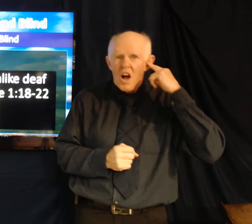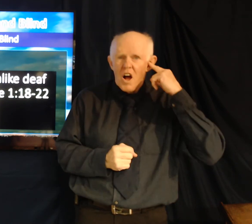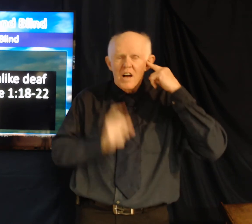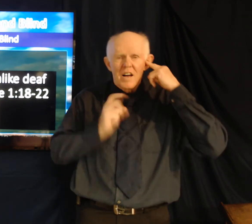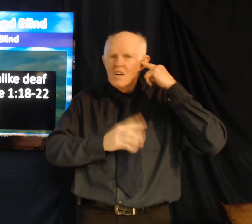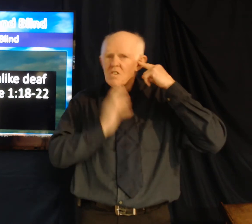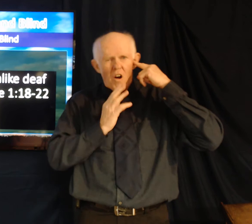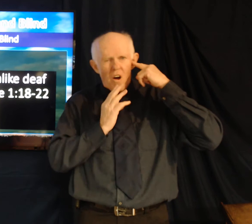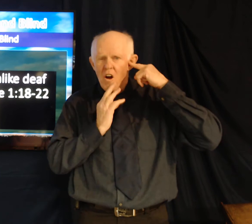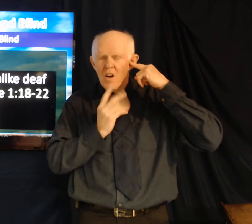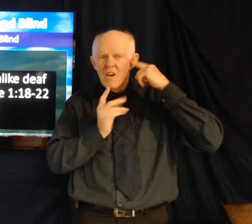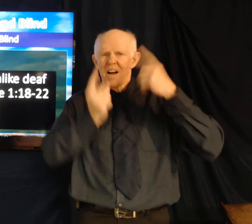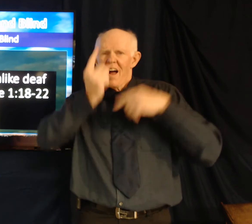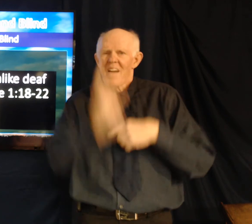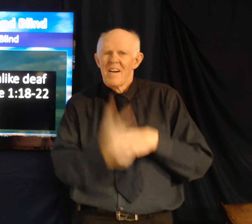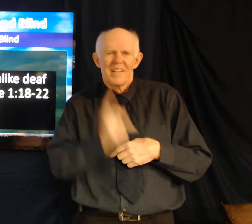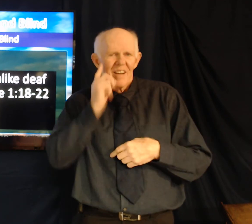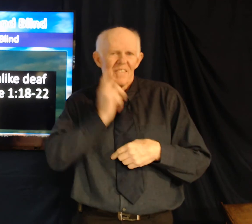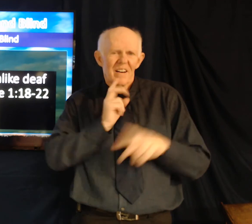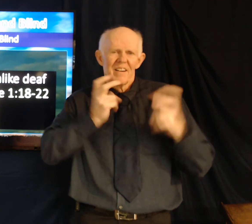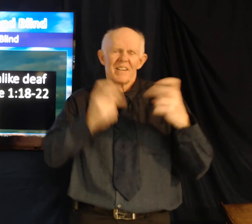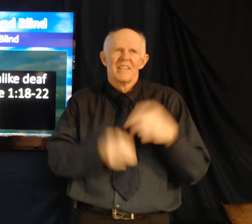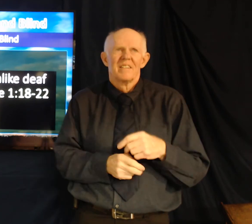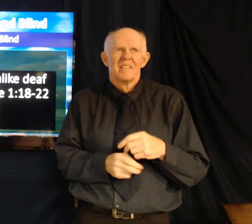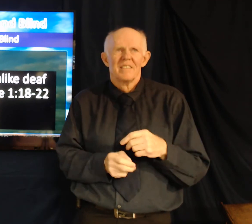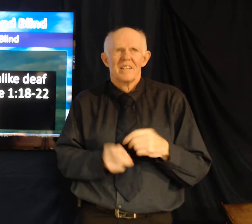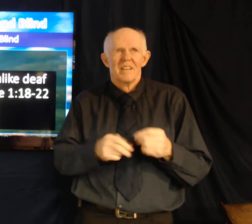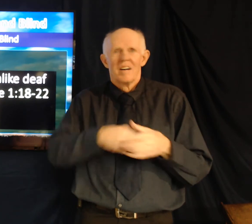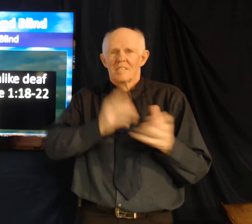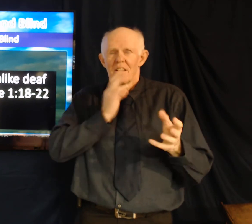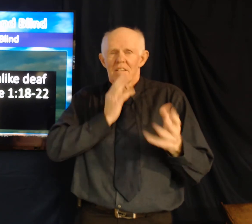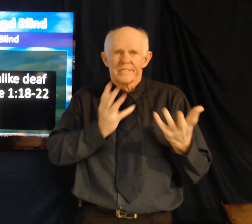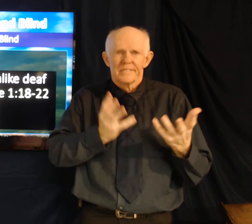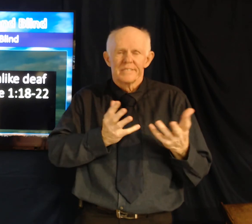He could hear, but he couldn't speak because he doubted.